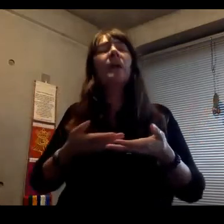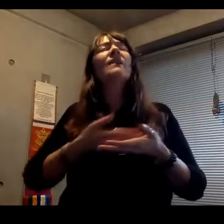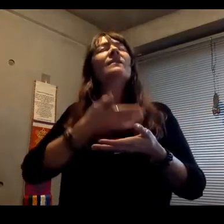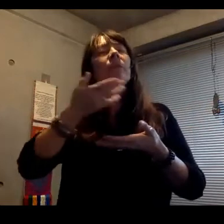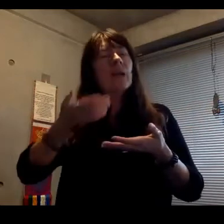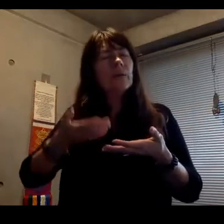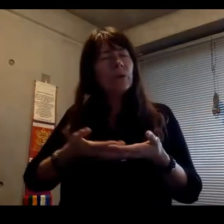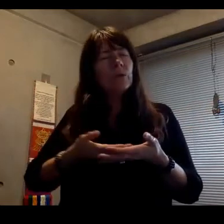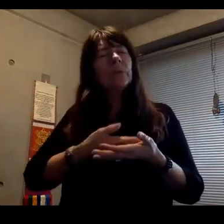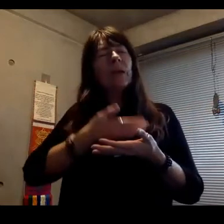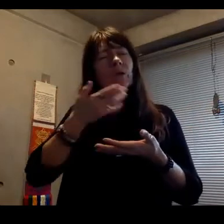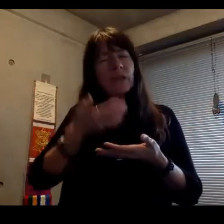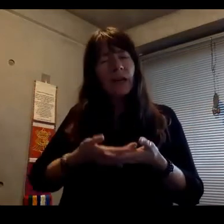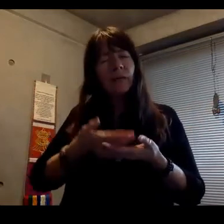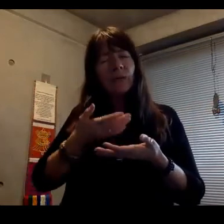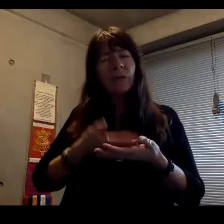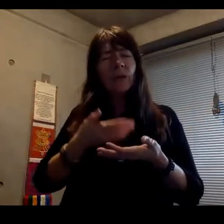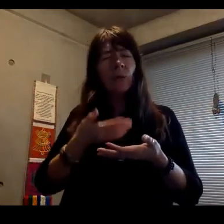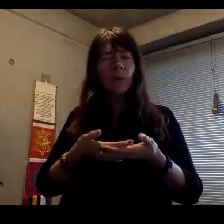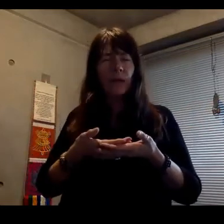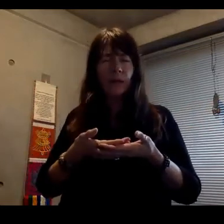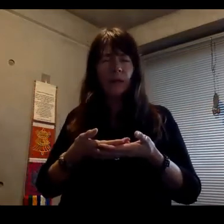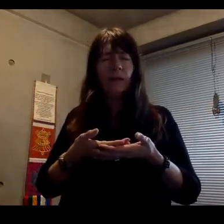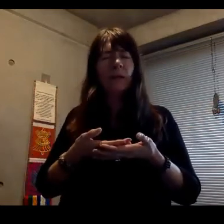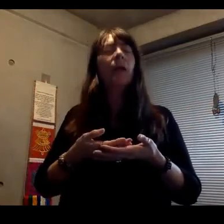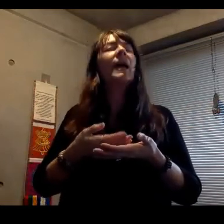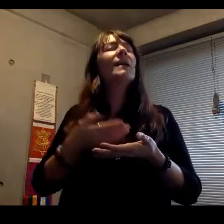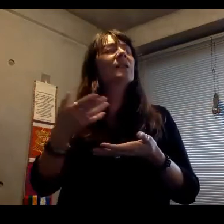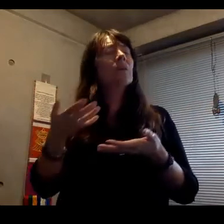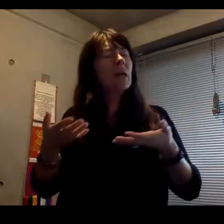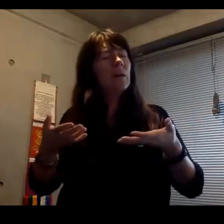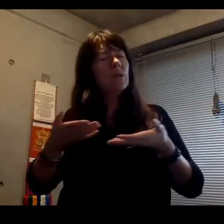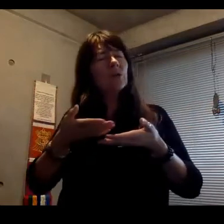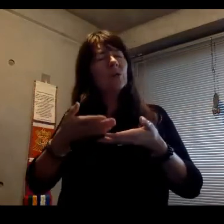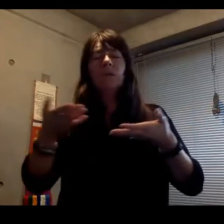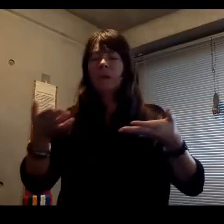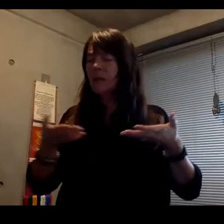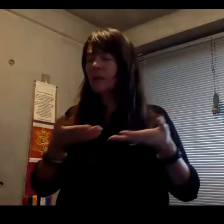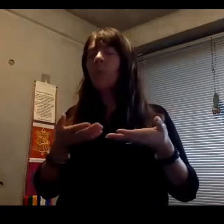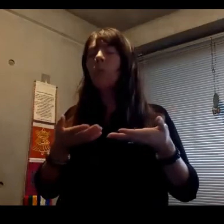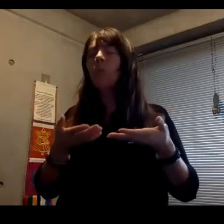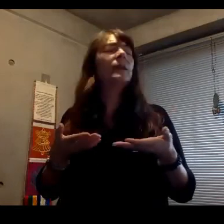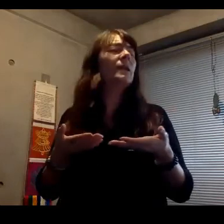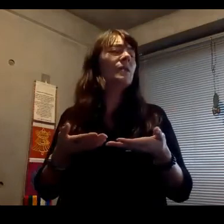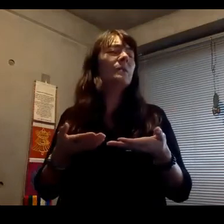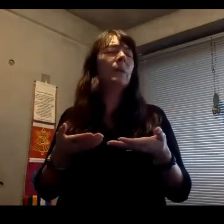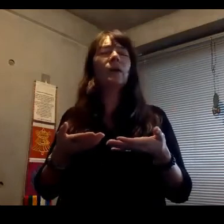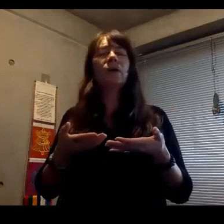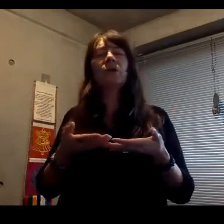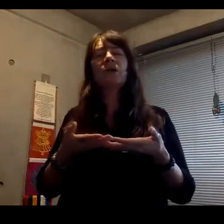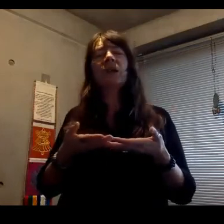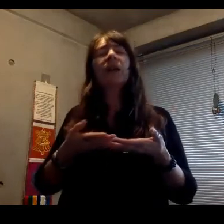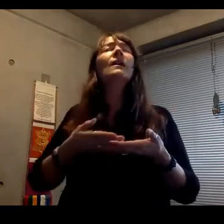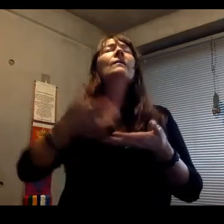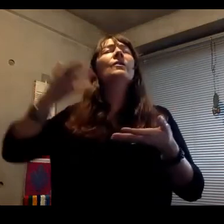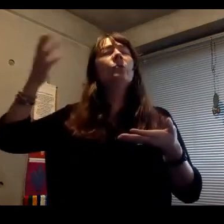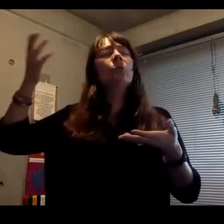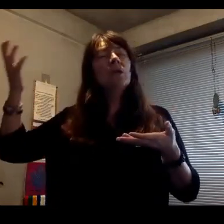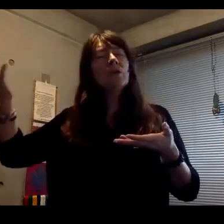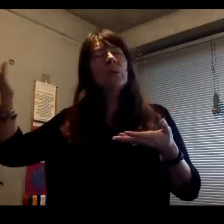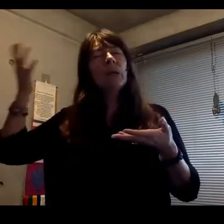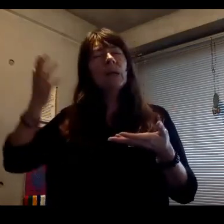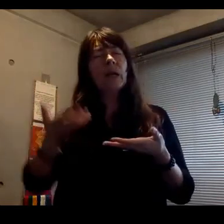time? Sometimes you spend your time using your brain, and sometimes you get someone in this part and you decide